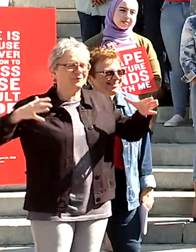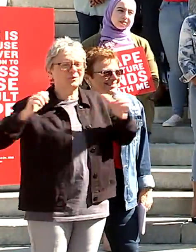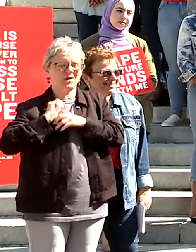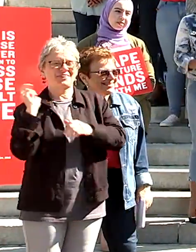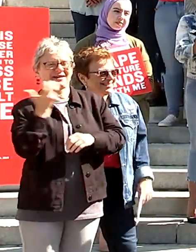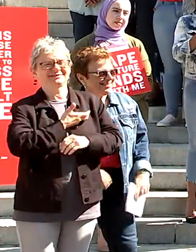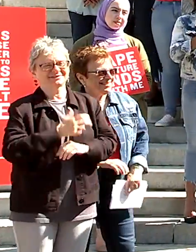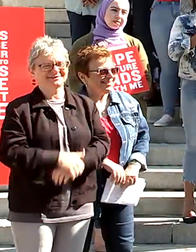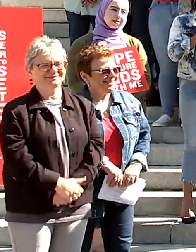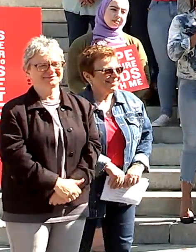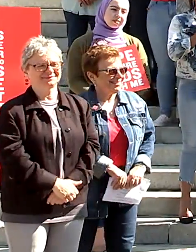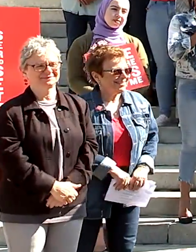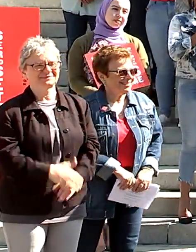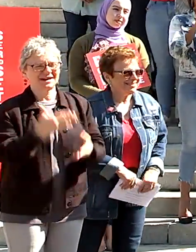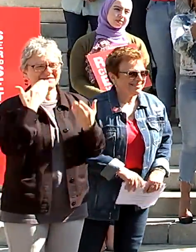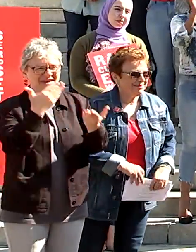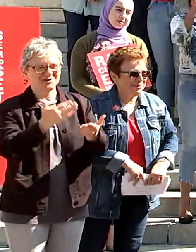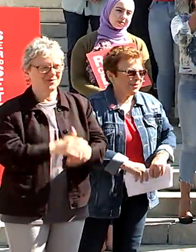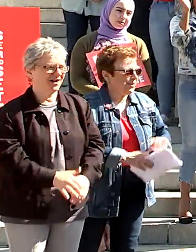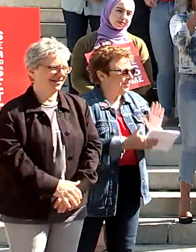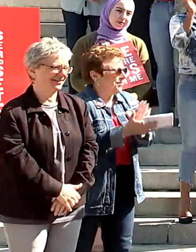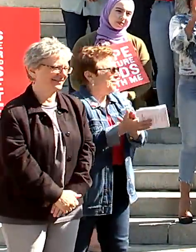us. Thank you all.